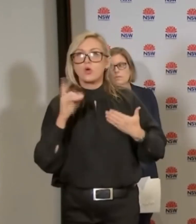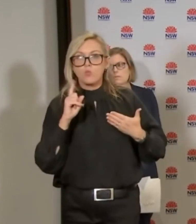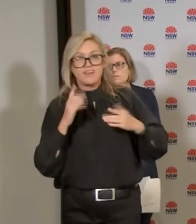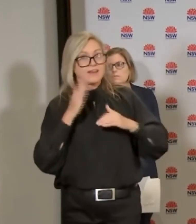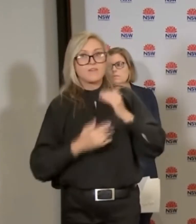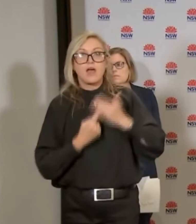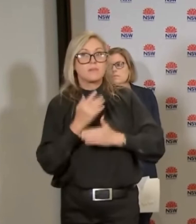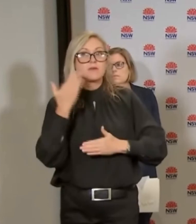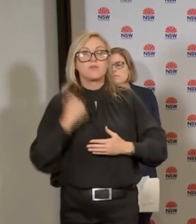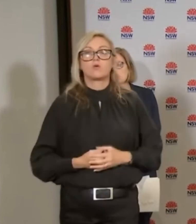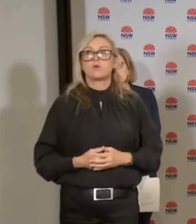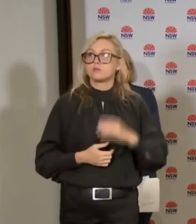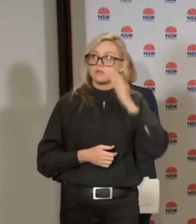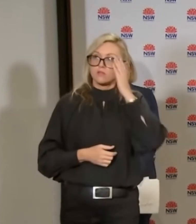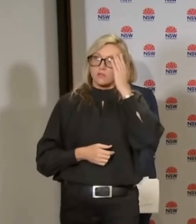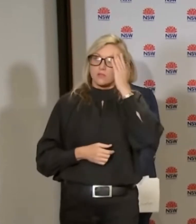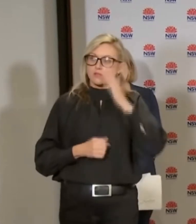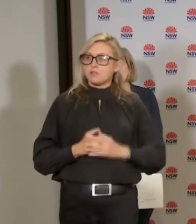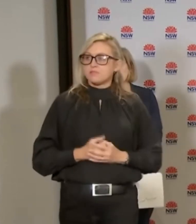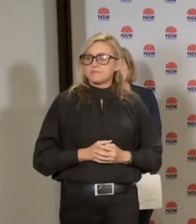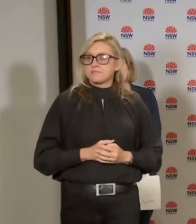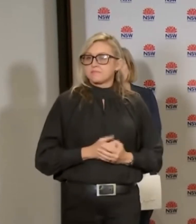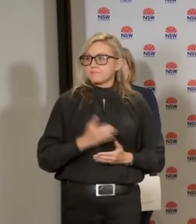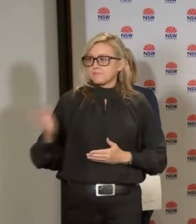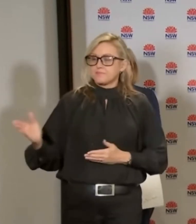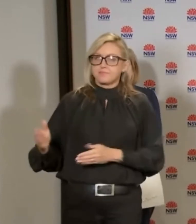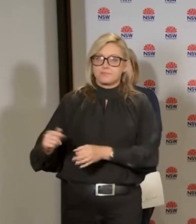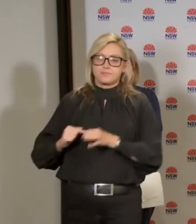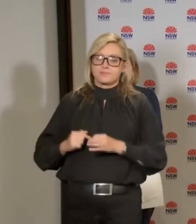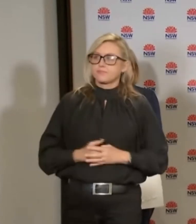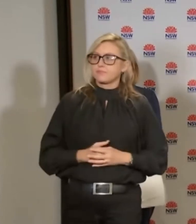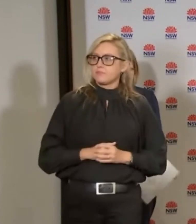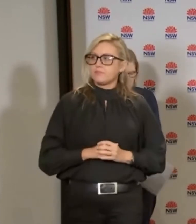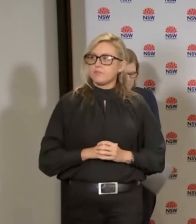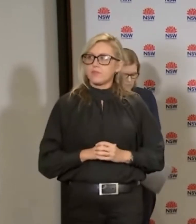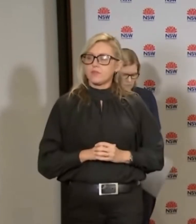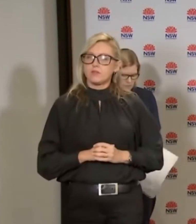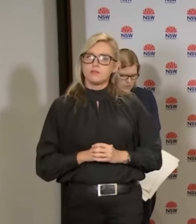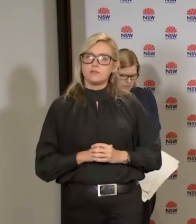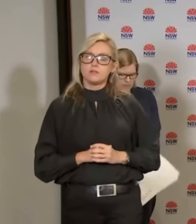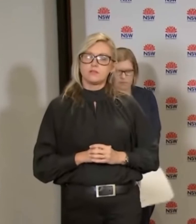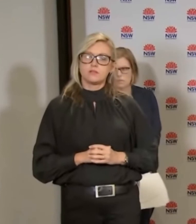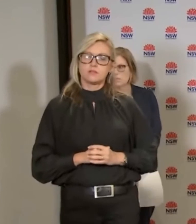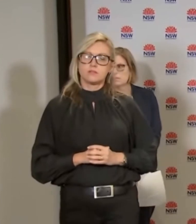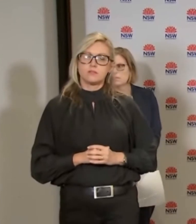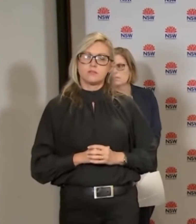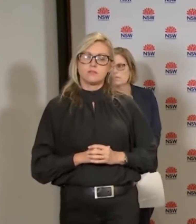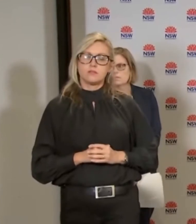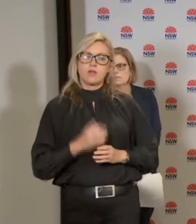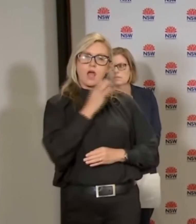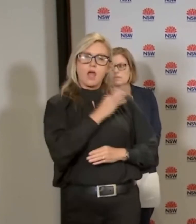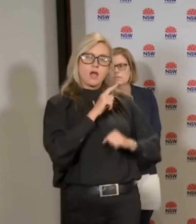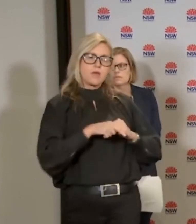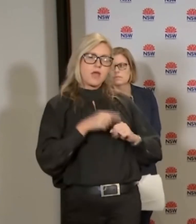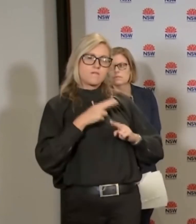ask the Treasurer a question? So, yeah. Serena. How confident are you in the state's cyber security